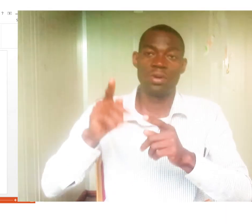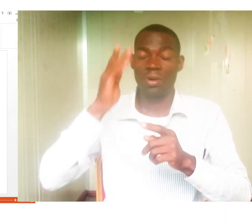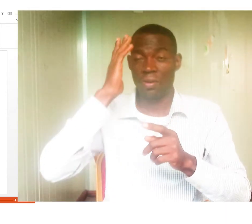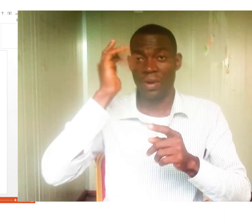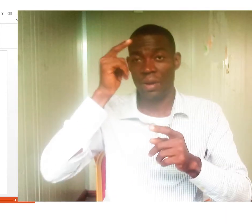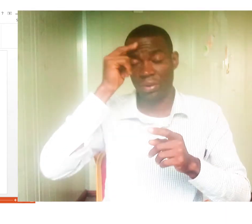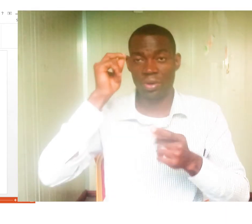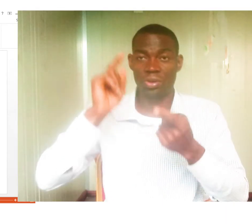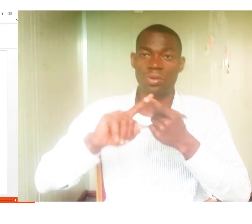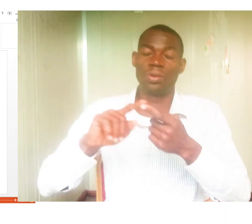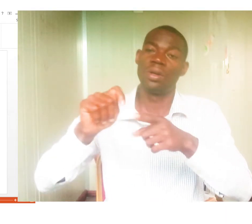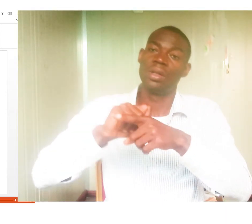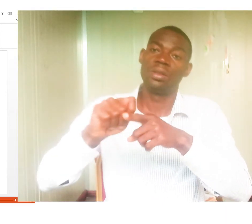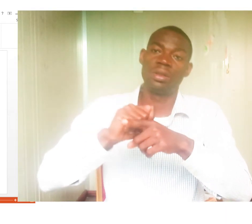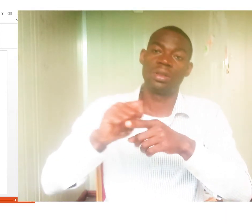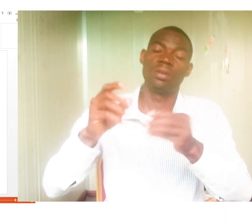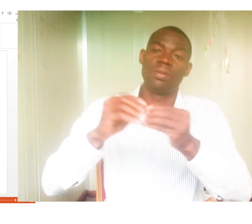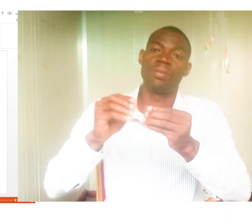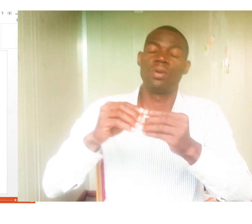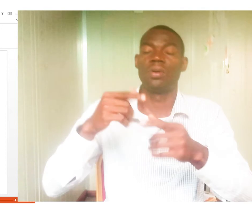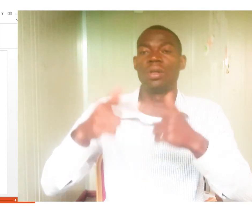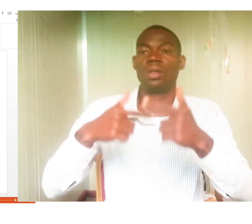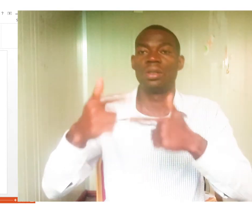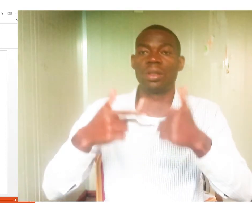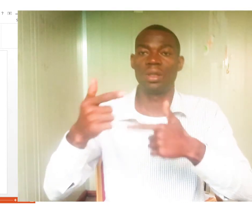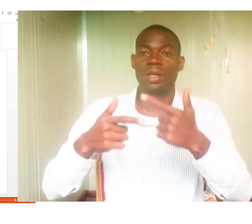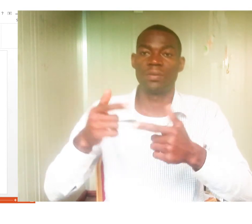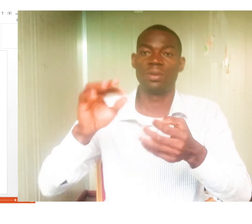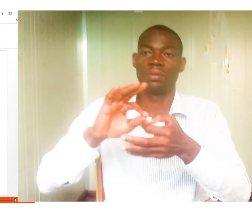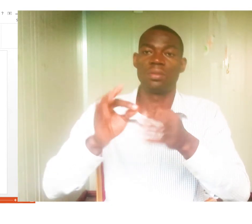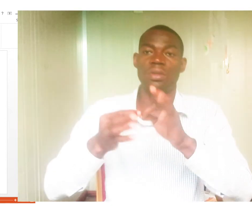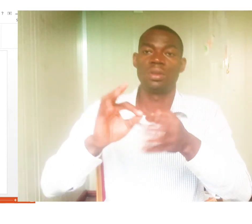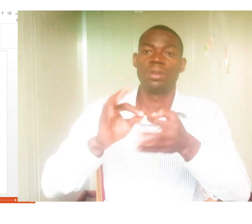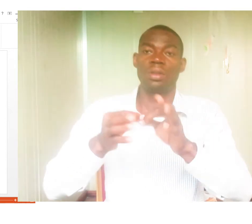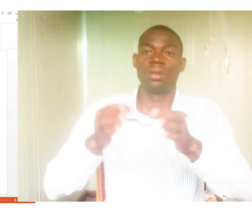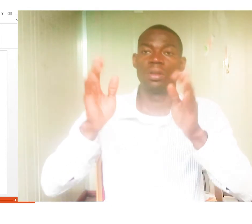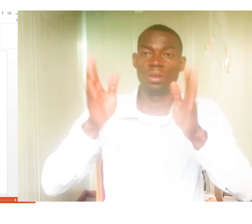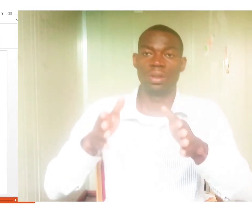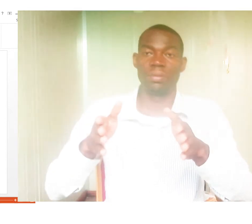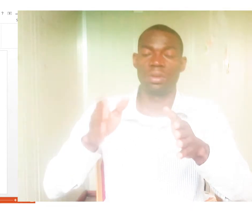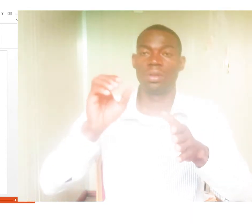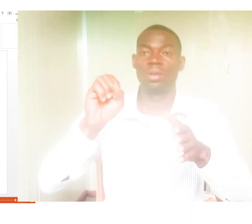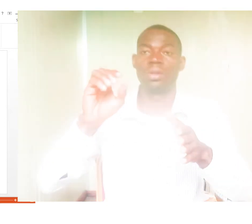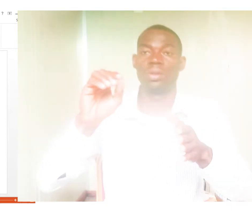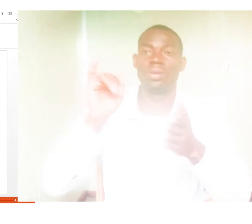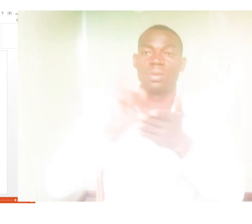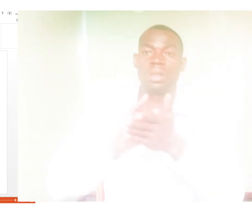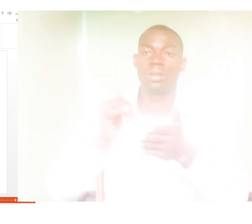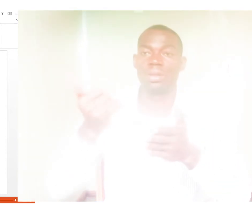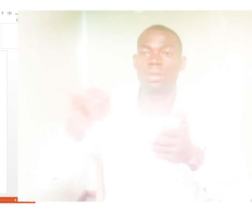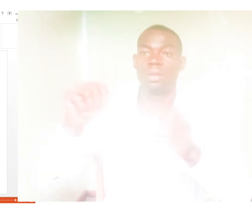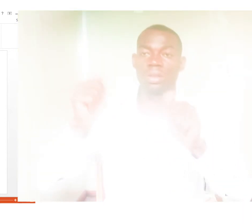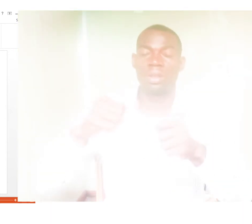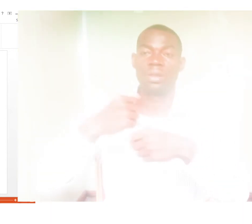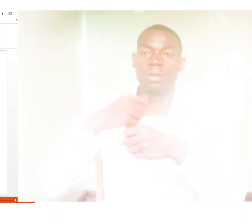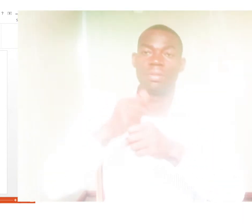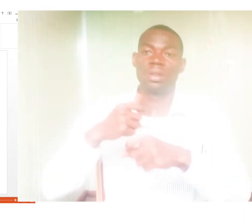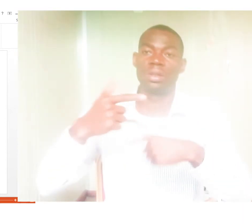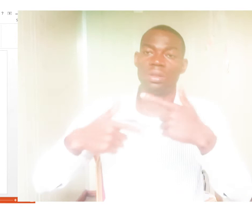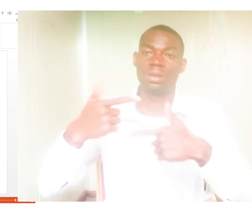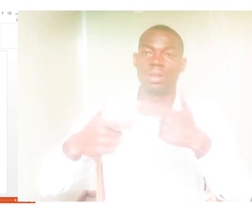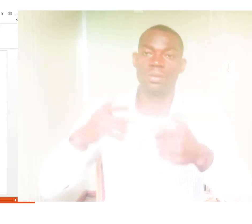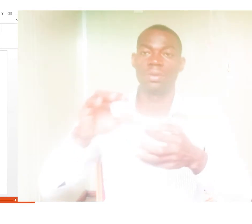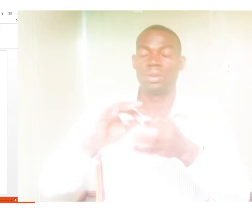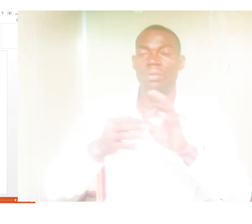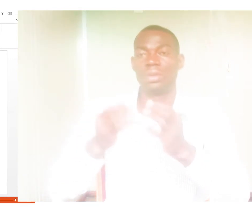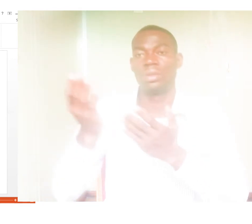sign language interpreters so that they can make sign language interpreting services available